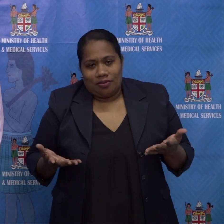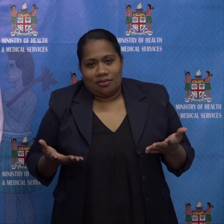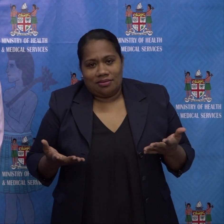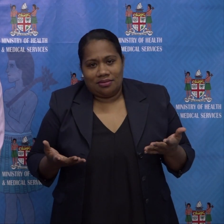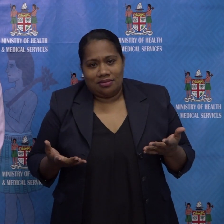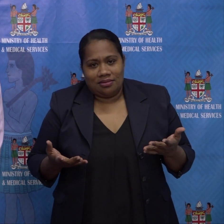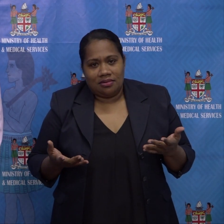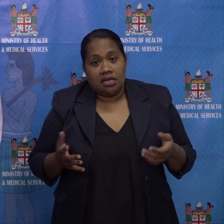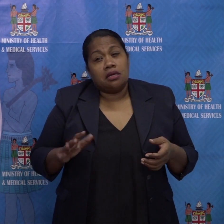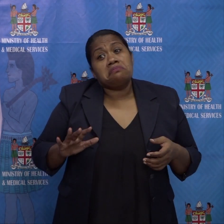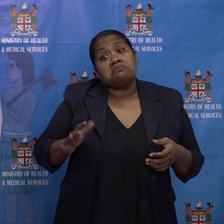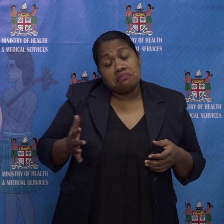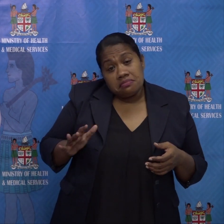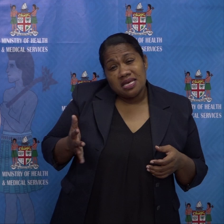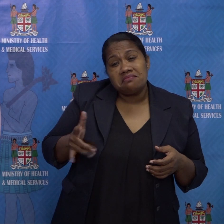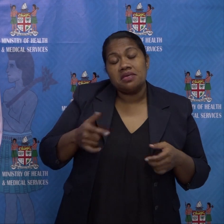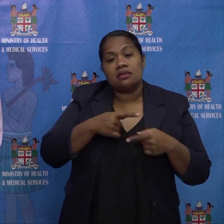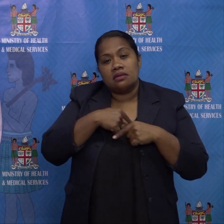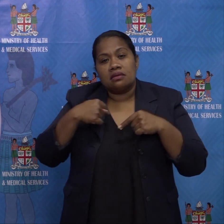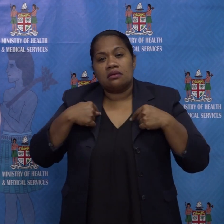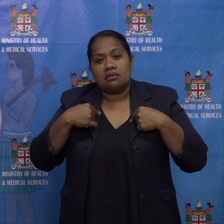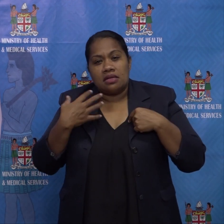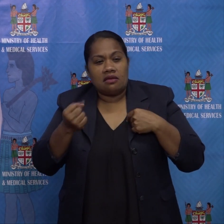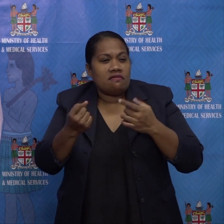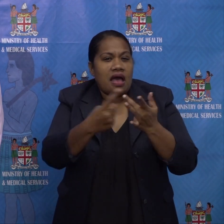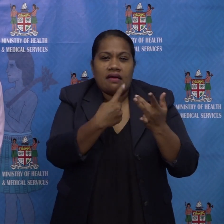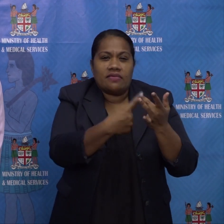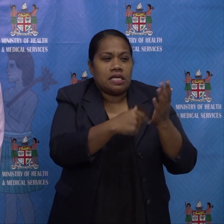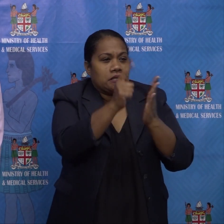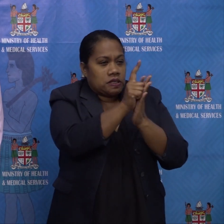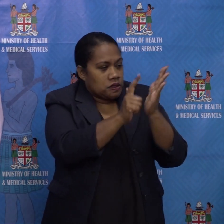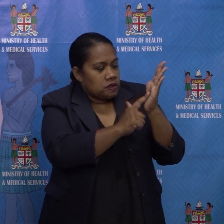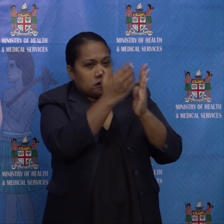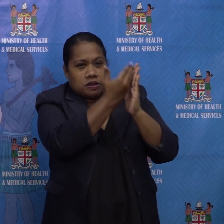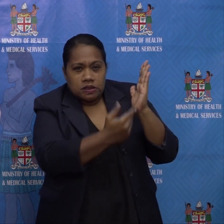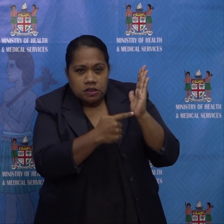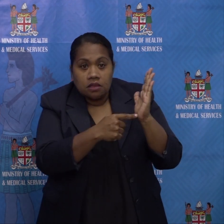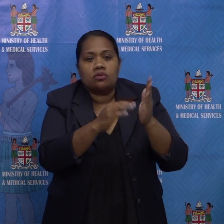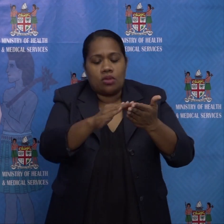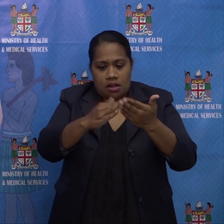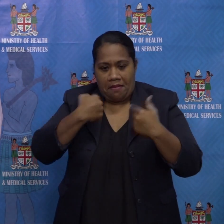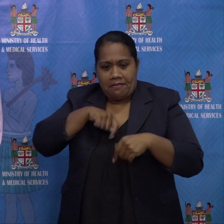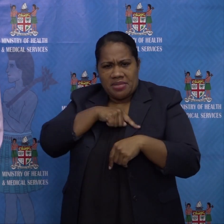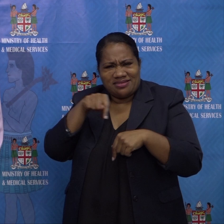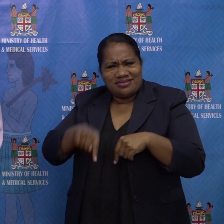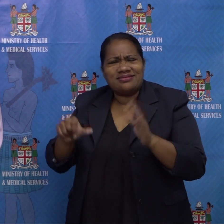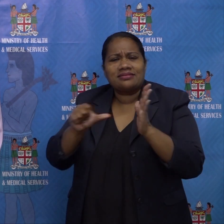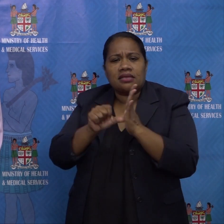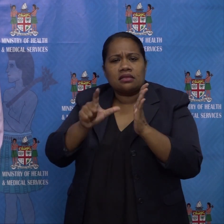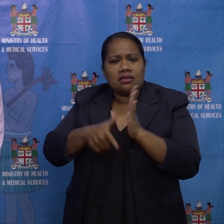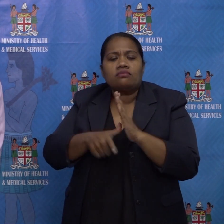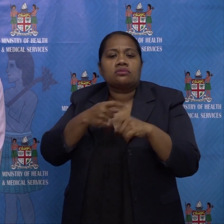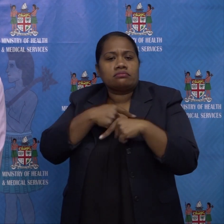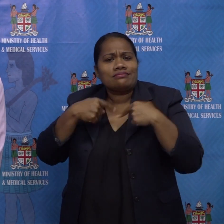Moving forward, maybe we will explore some other legislative framework to help us in this difficult time so that we